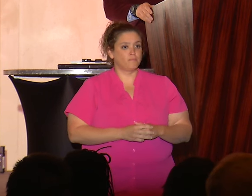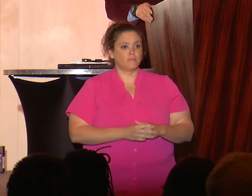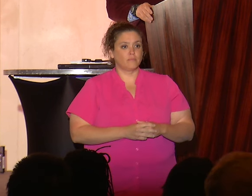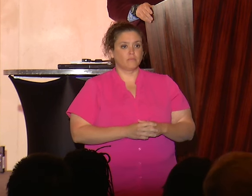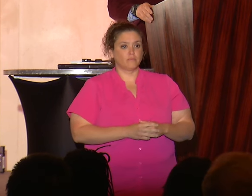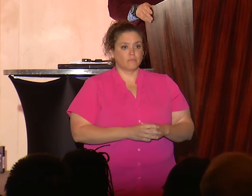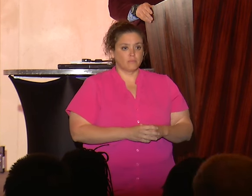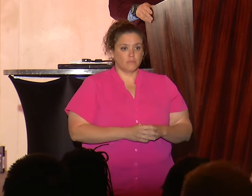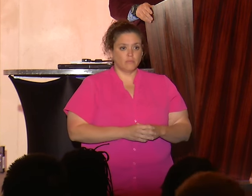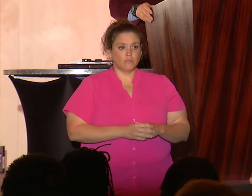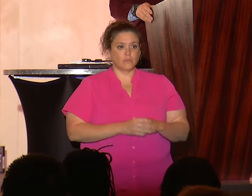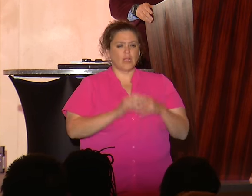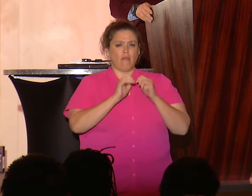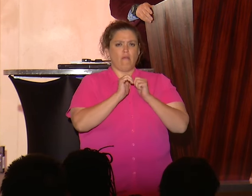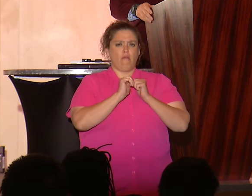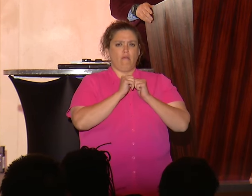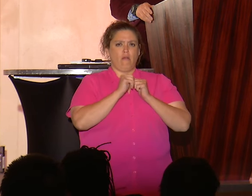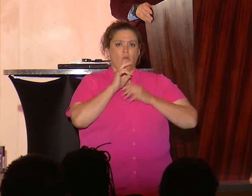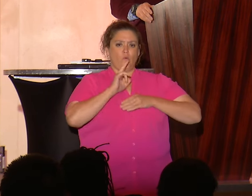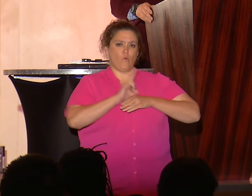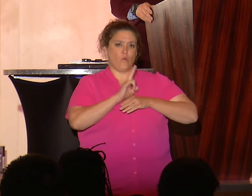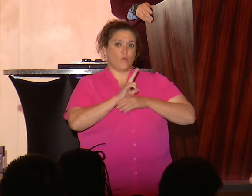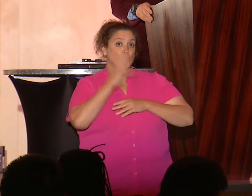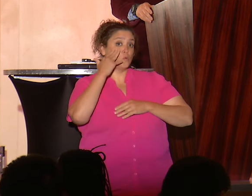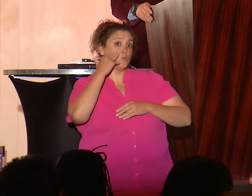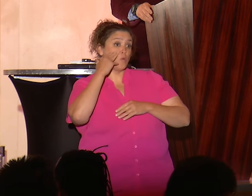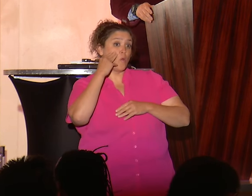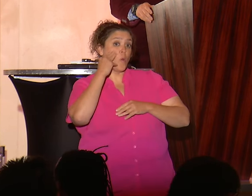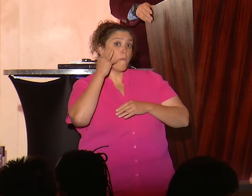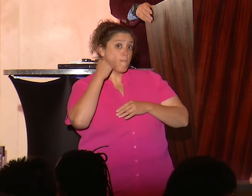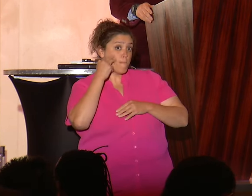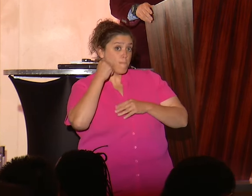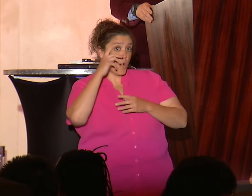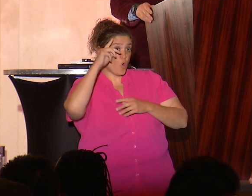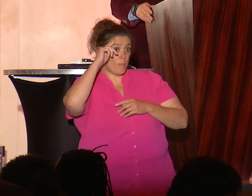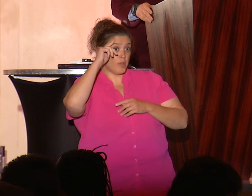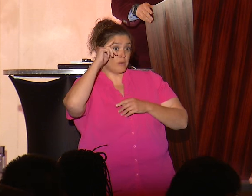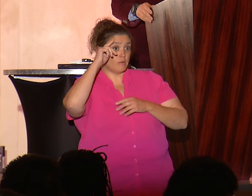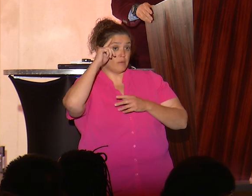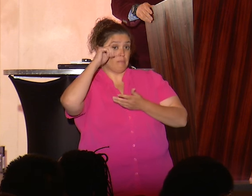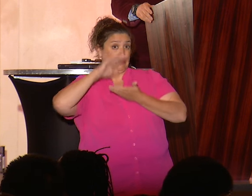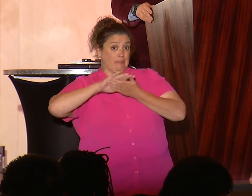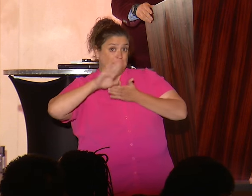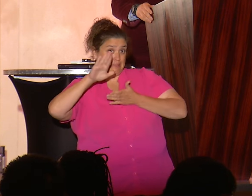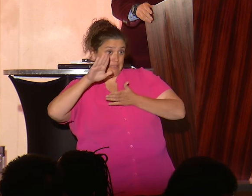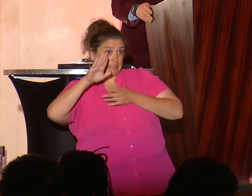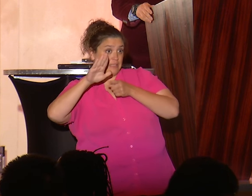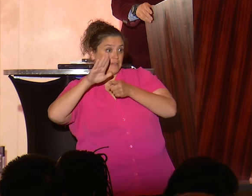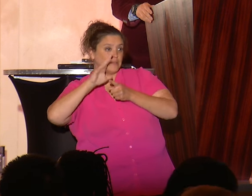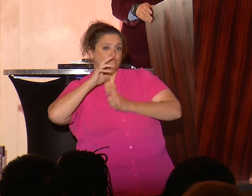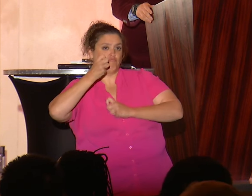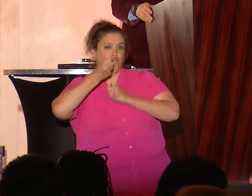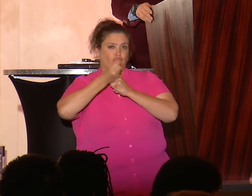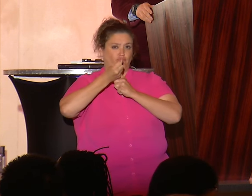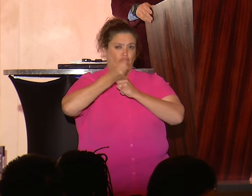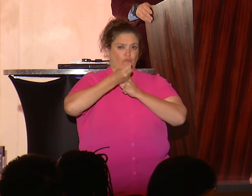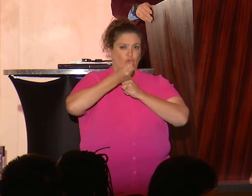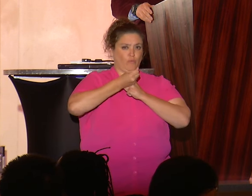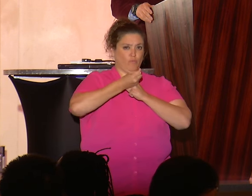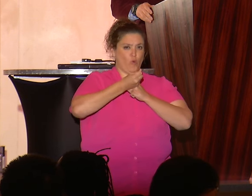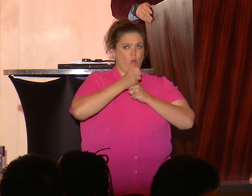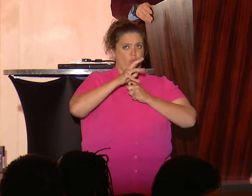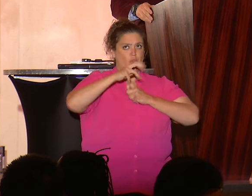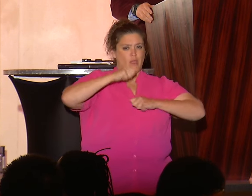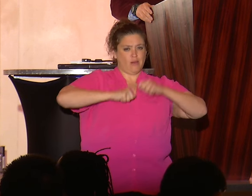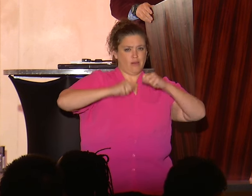How to use Mormon theology as a springboard for casting doubt in the